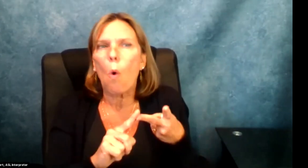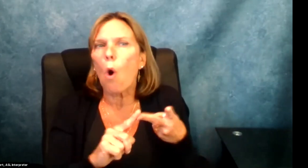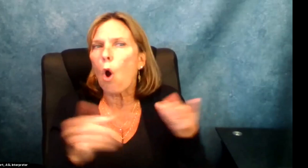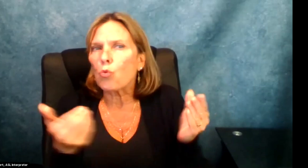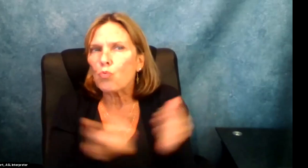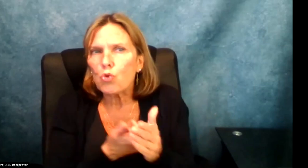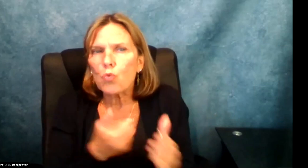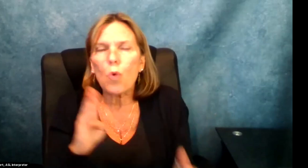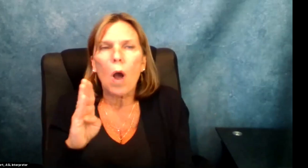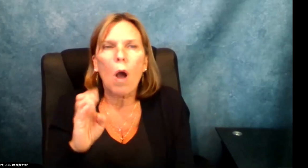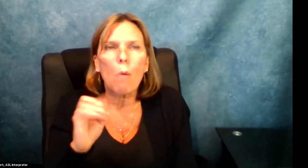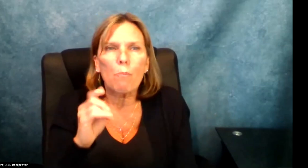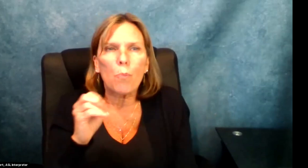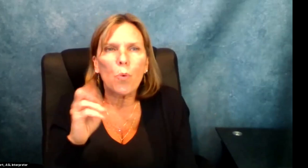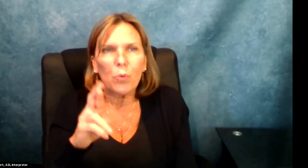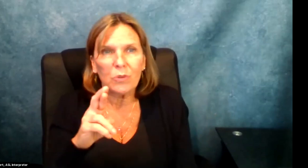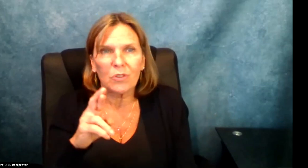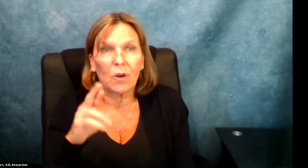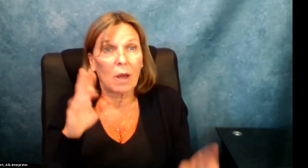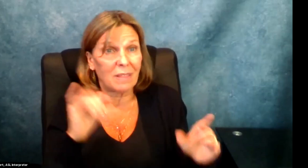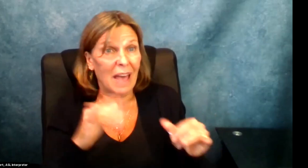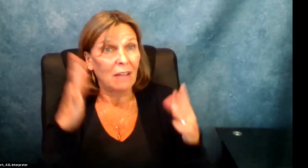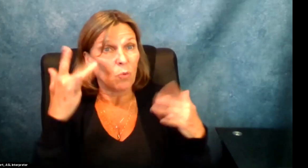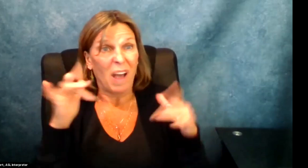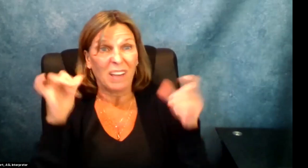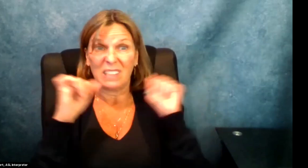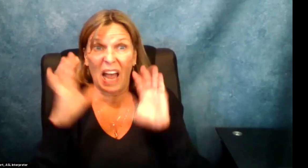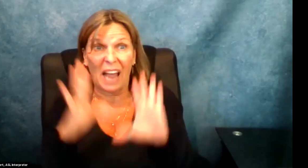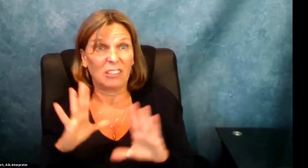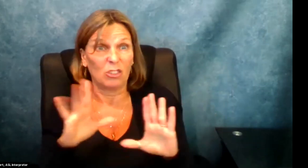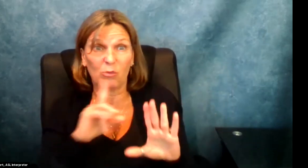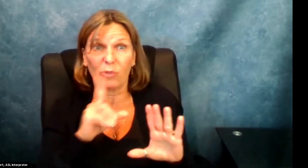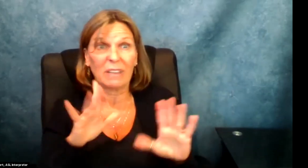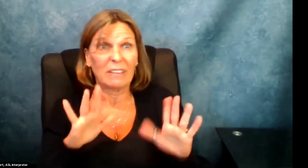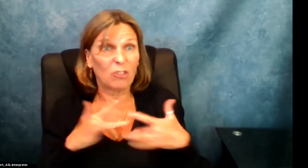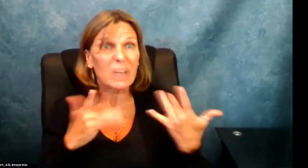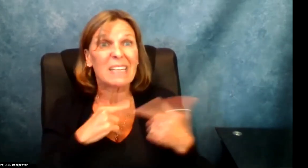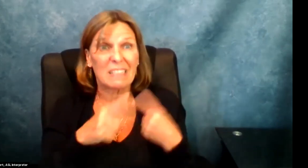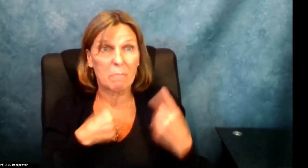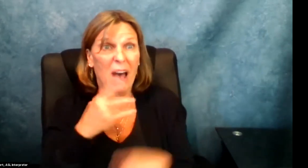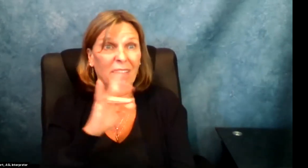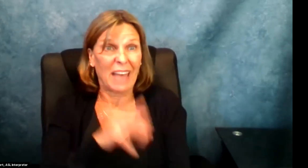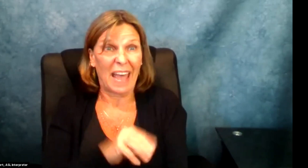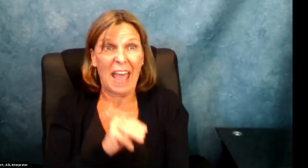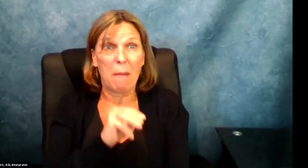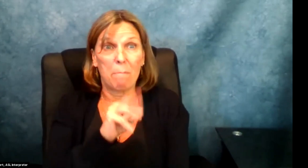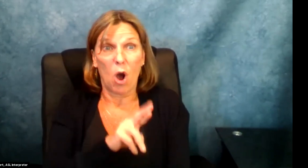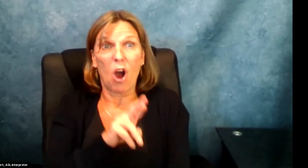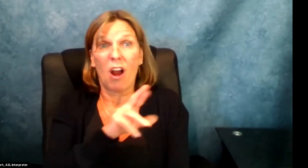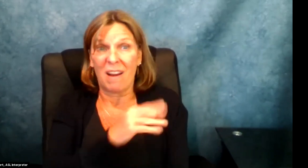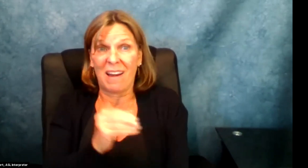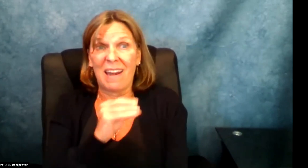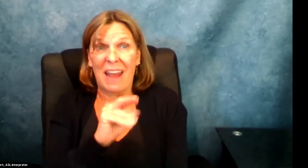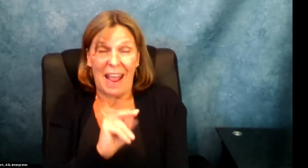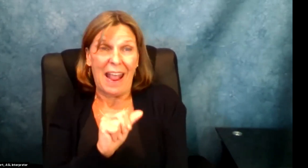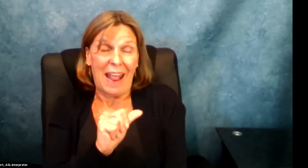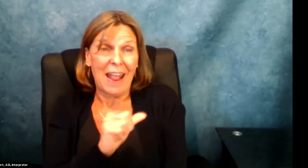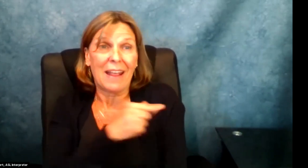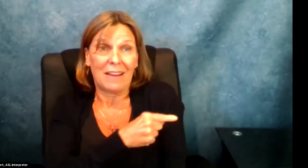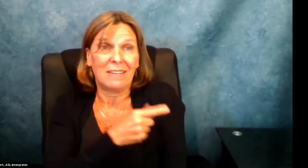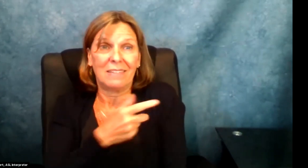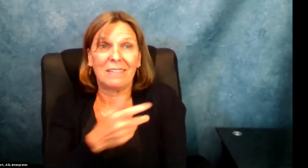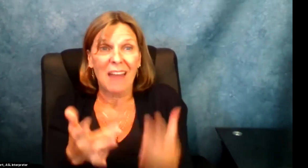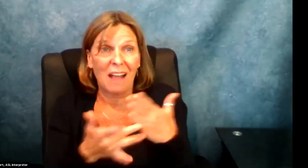really excited about the mRNA technology as we move forward, just to throw out a little sidebar there.